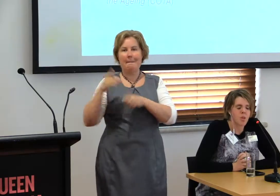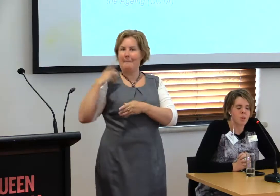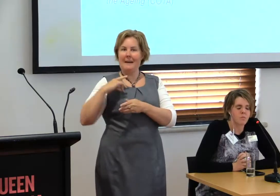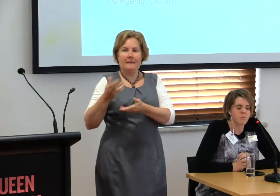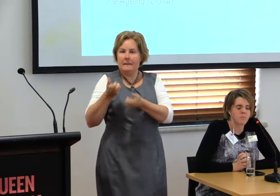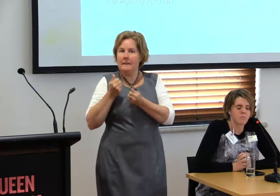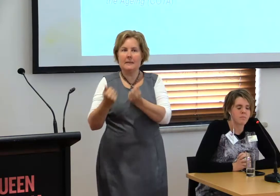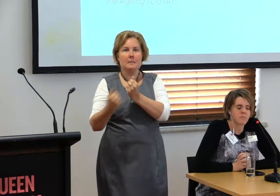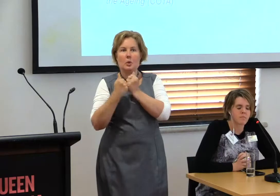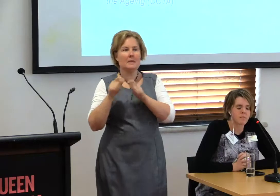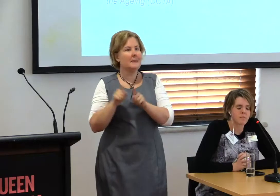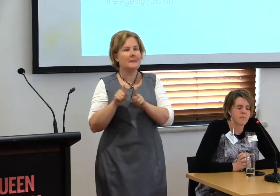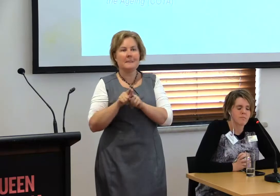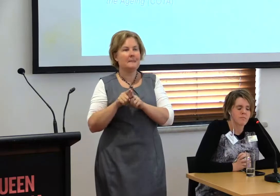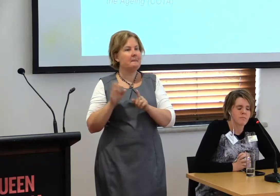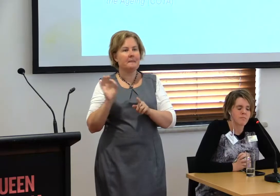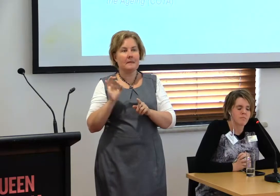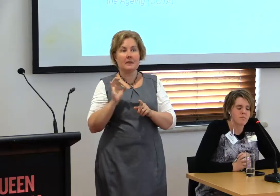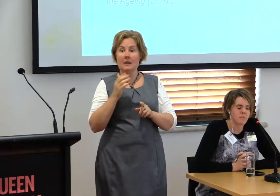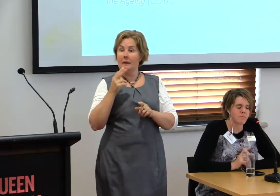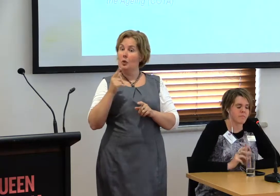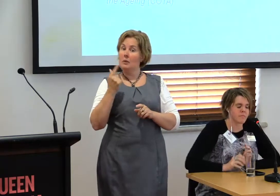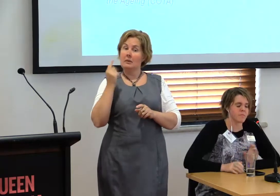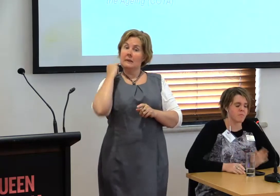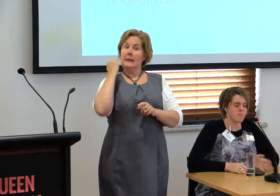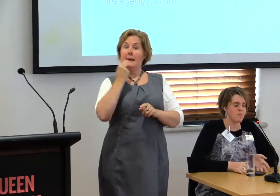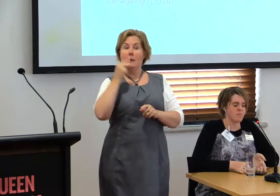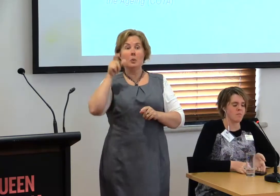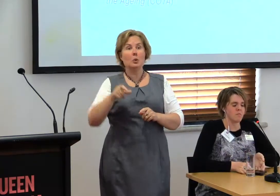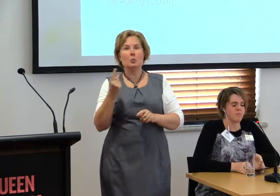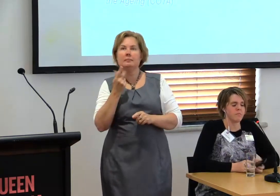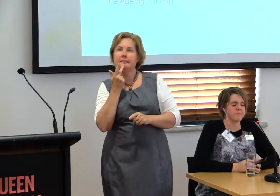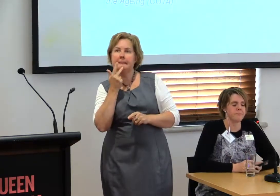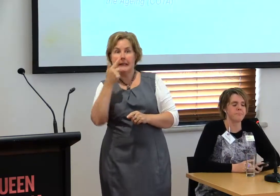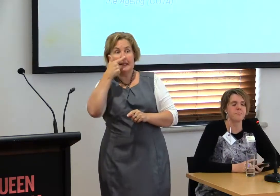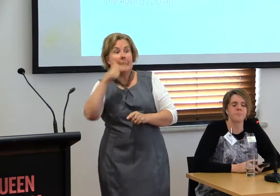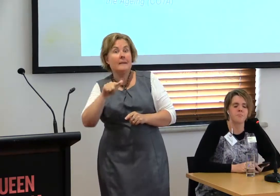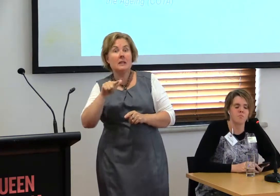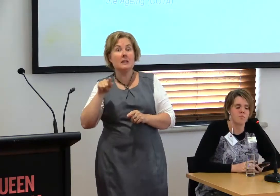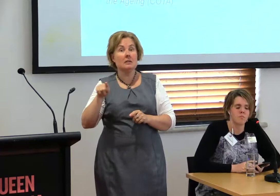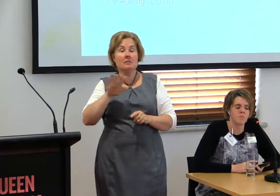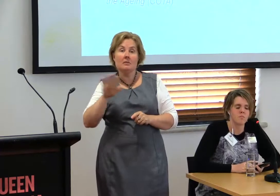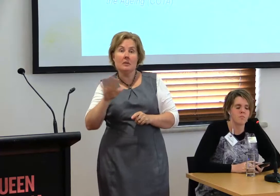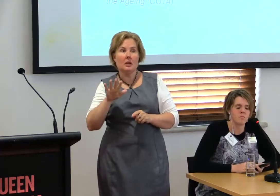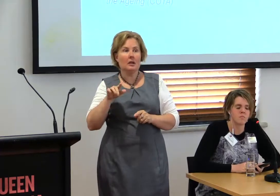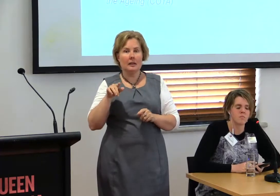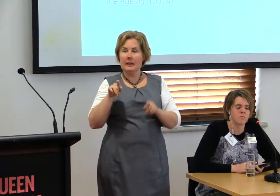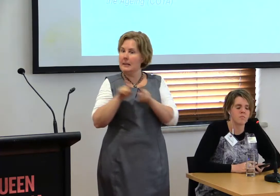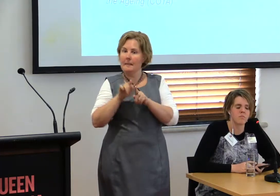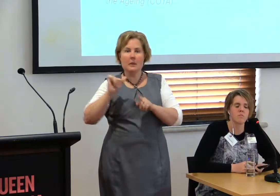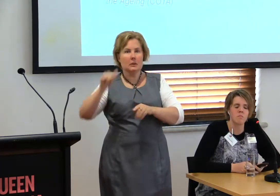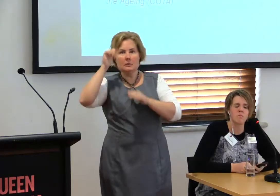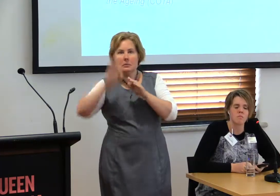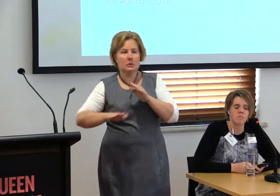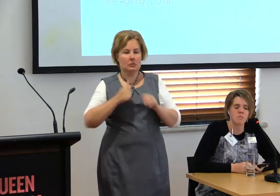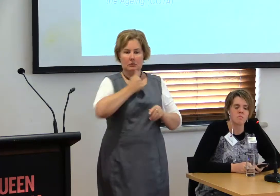benefits. So really, for a deaf person who is in their 70s, we are living the same experiences. We